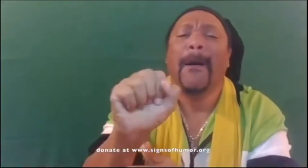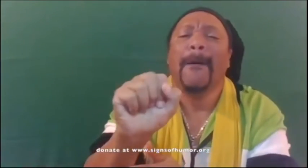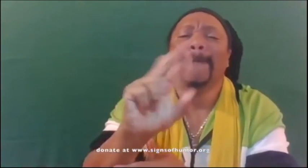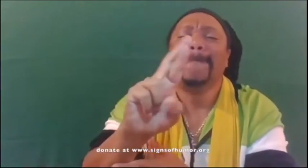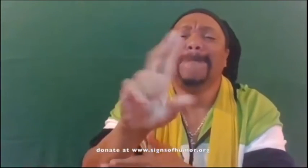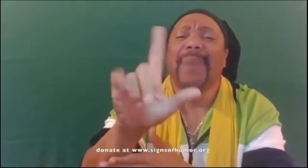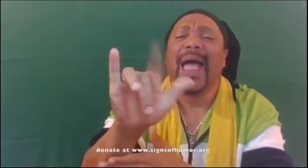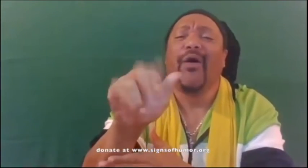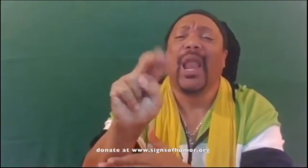you to be.